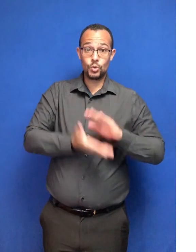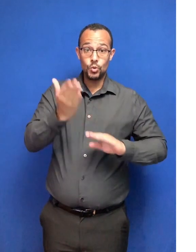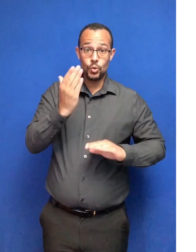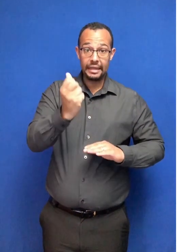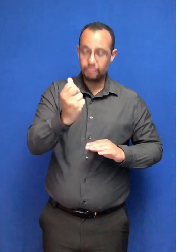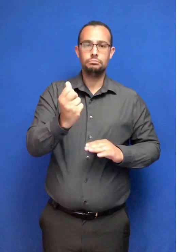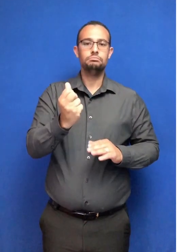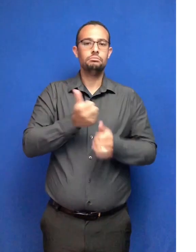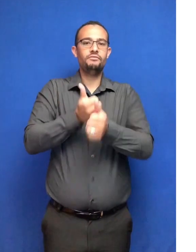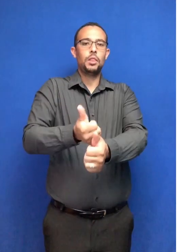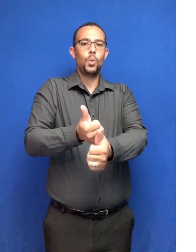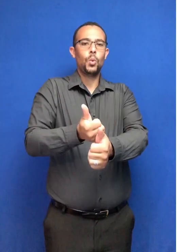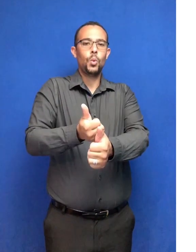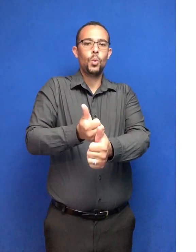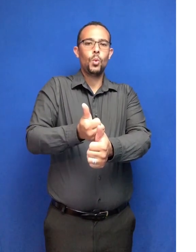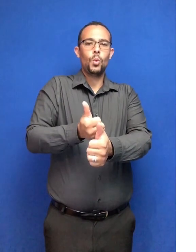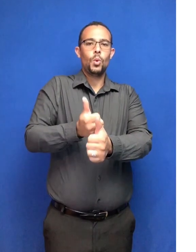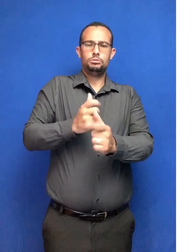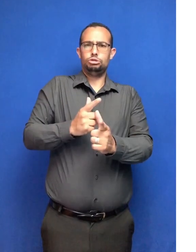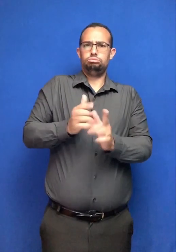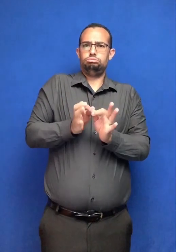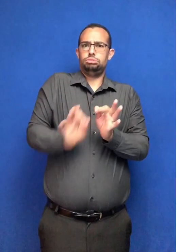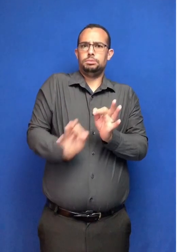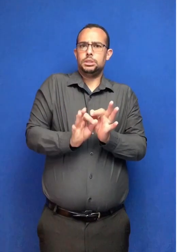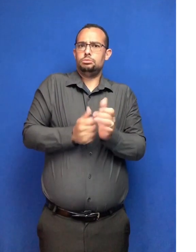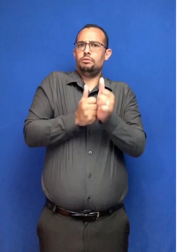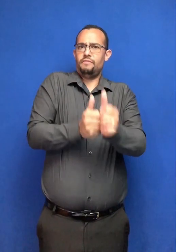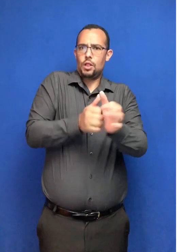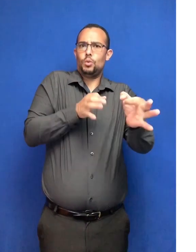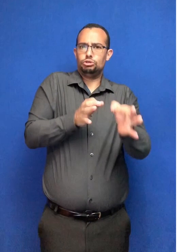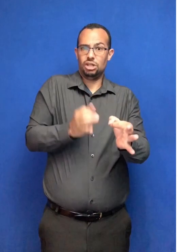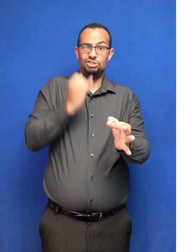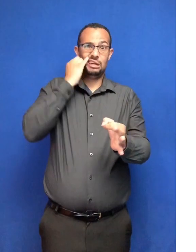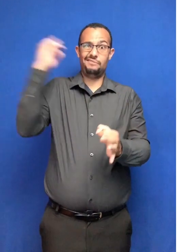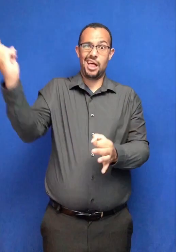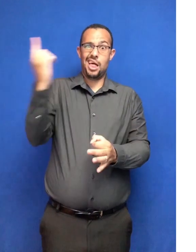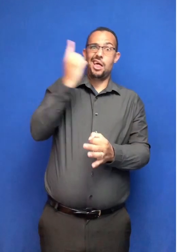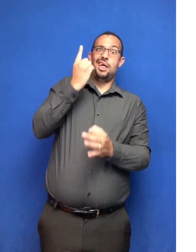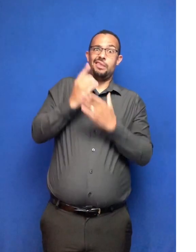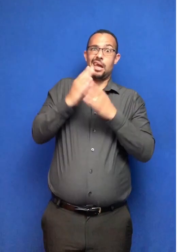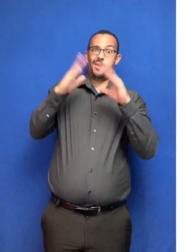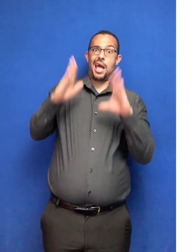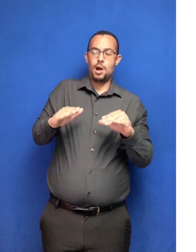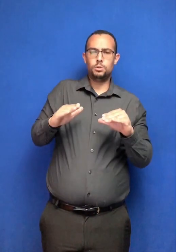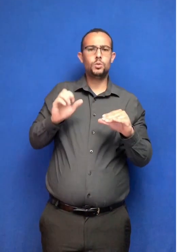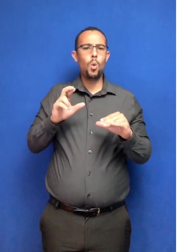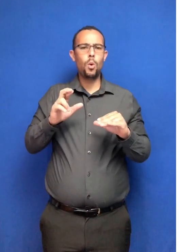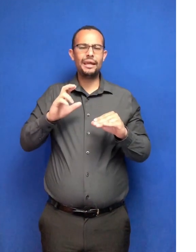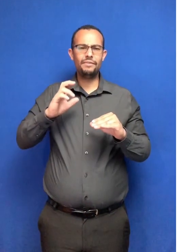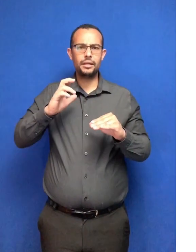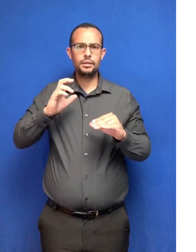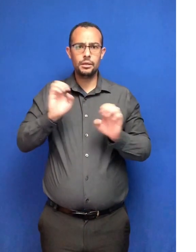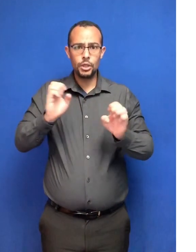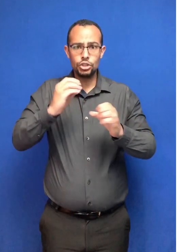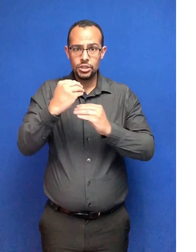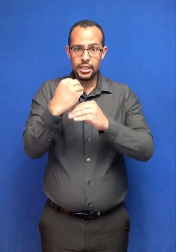There's nothing other than a response on following those instructions. If they are at your house or they're giving that order, even though it's